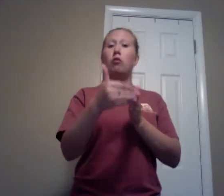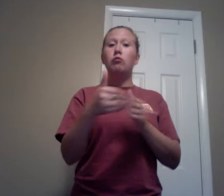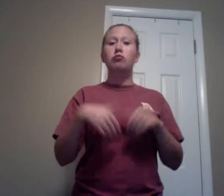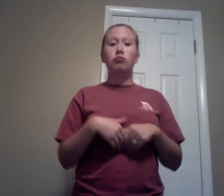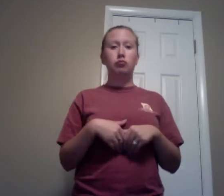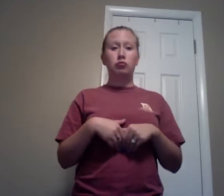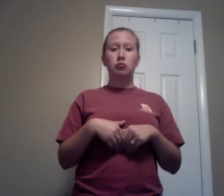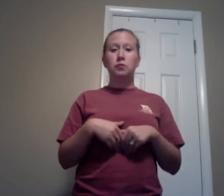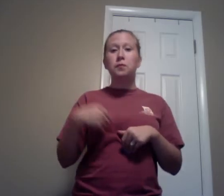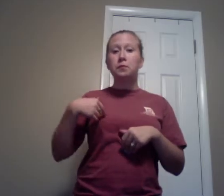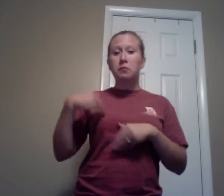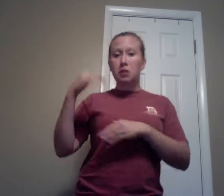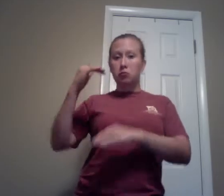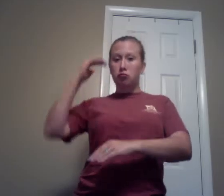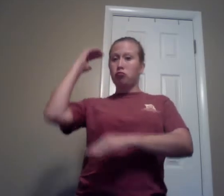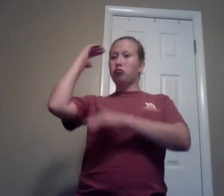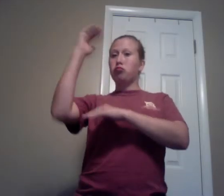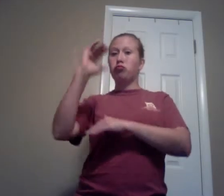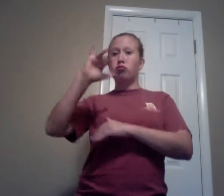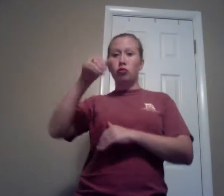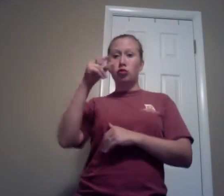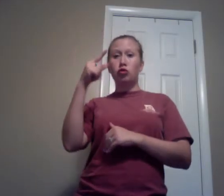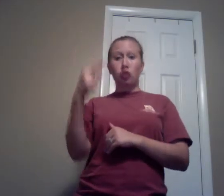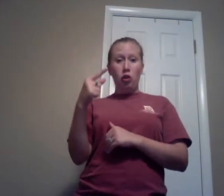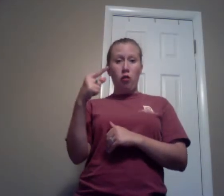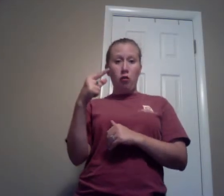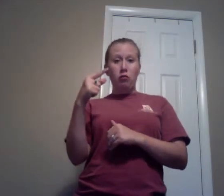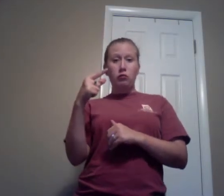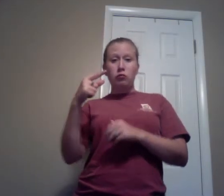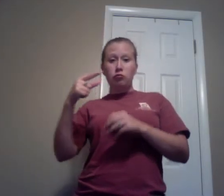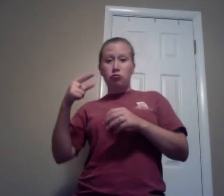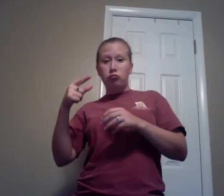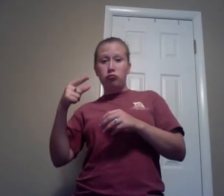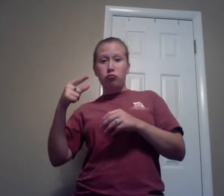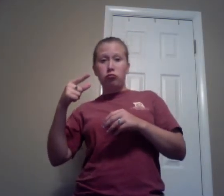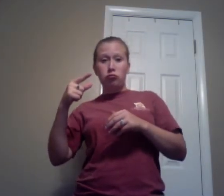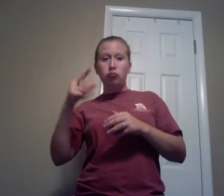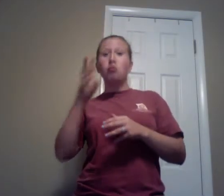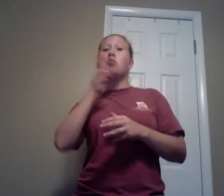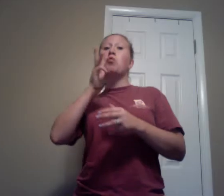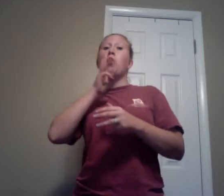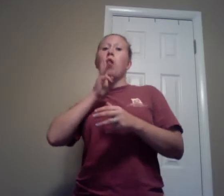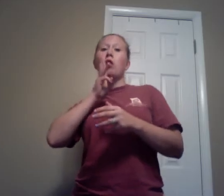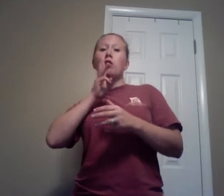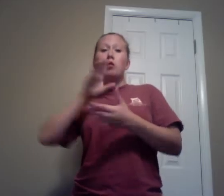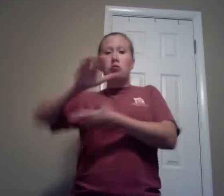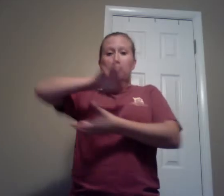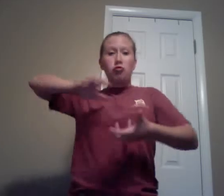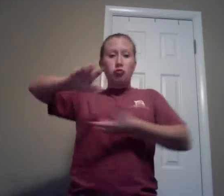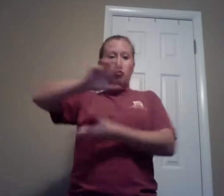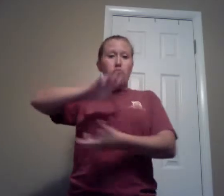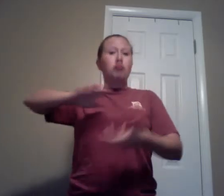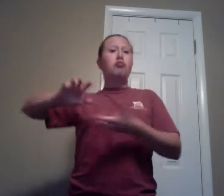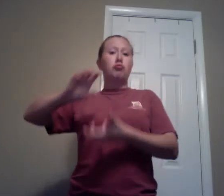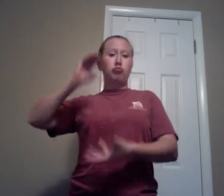water. I know it sounds daunting, but it is possible to get through this prep, and we are going to discuss some tips